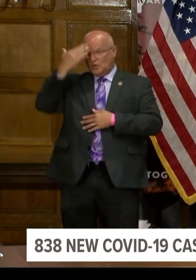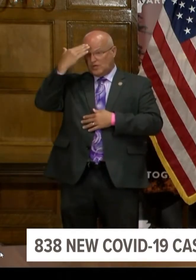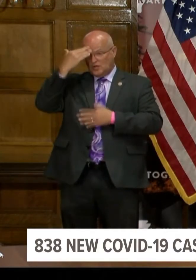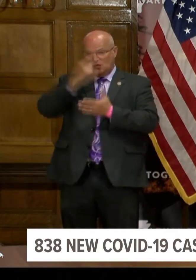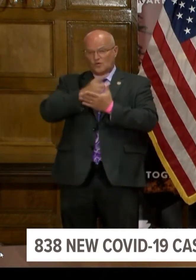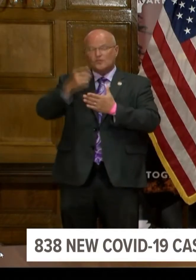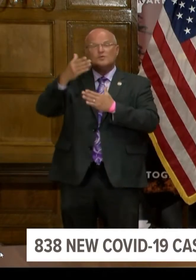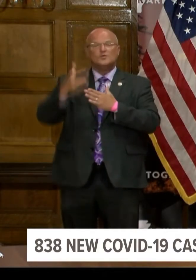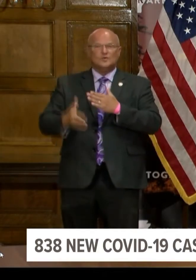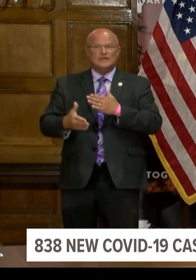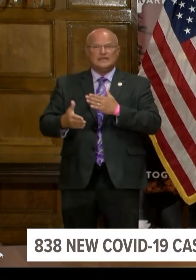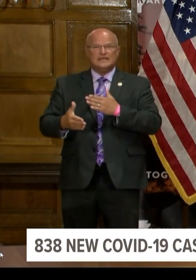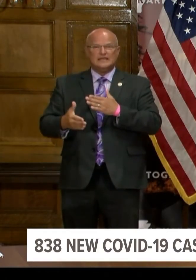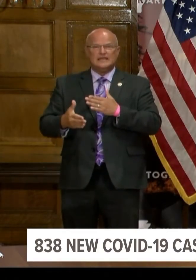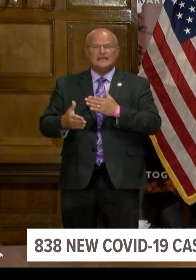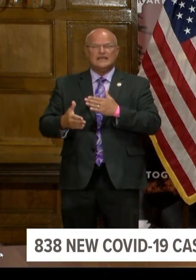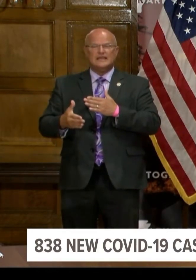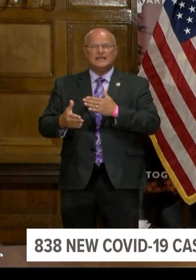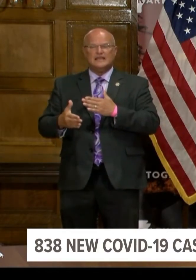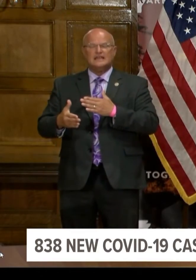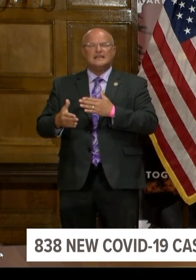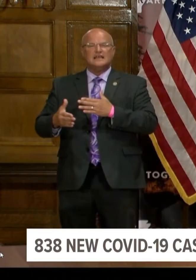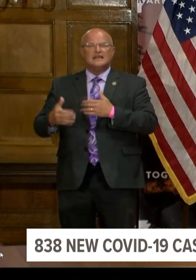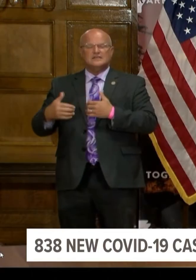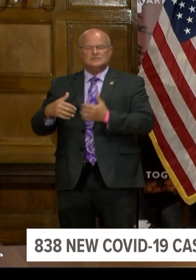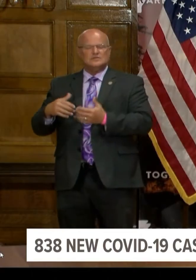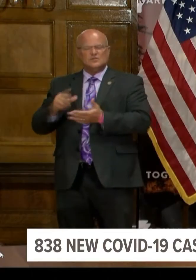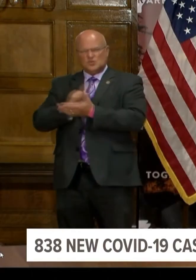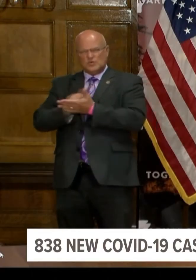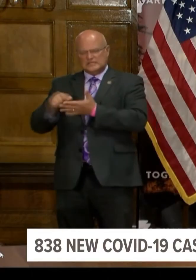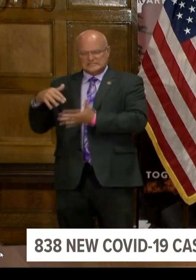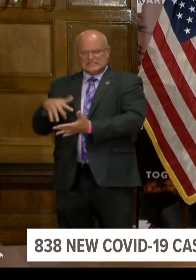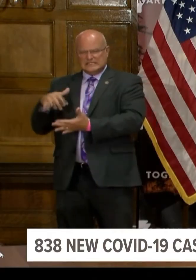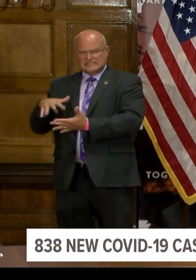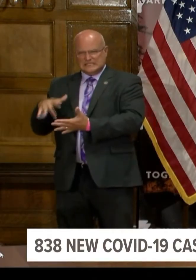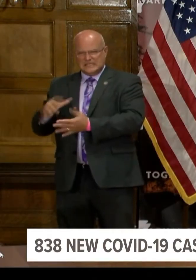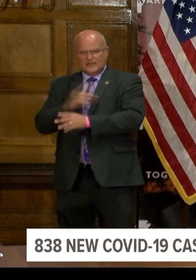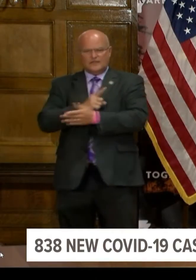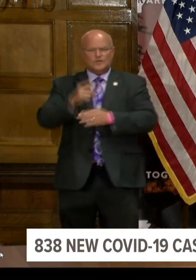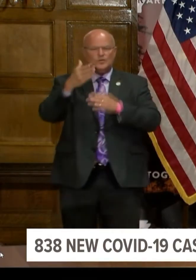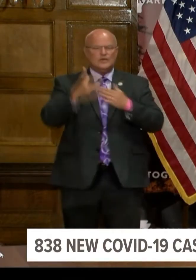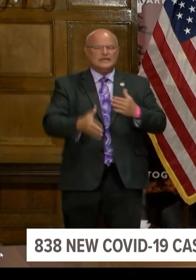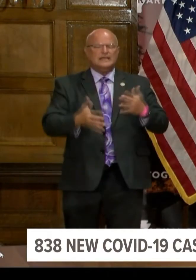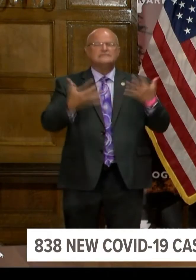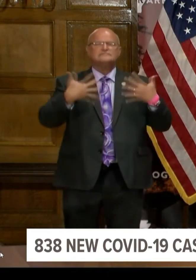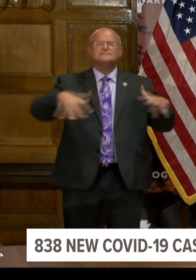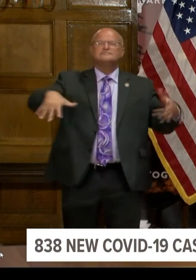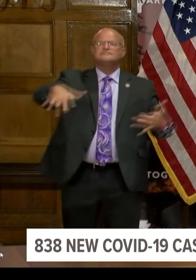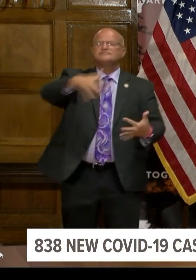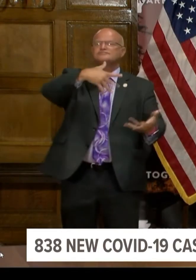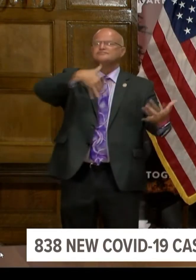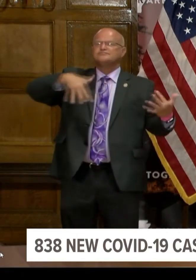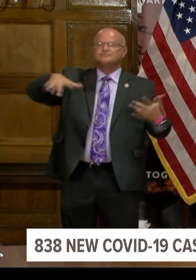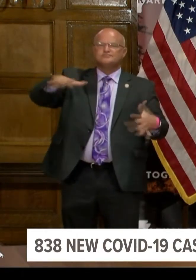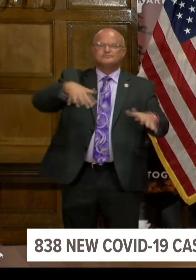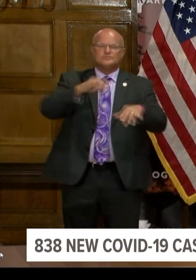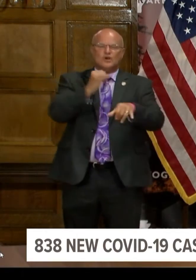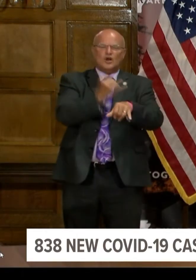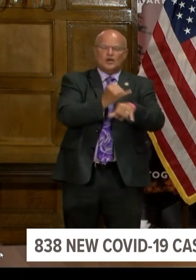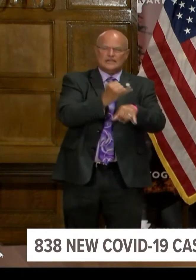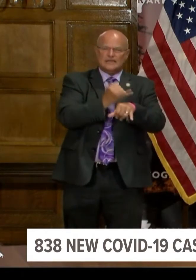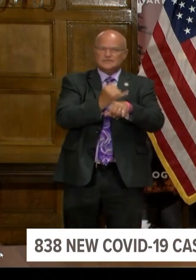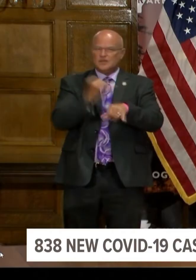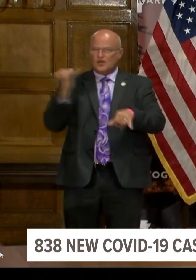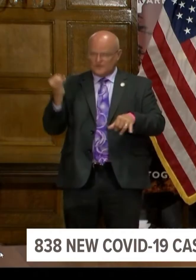weekend frees you up from studies, and you have the opportunity to engage in festivities both on campus and off